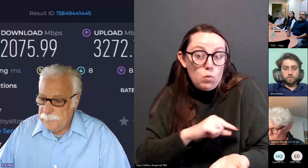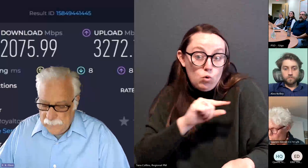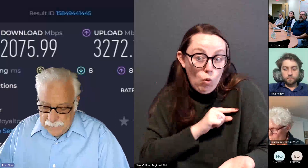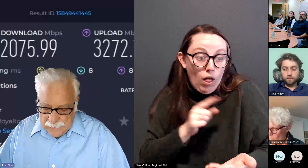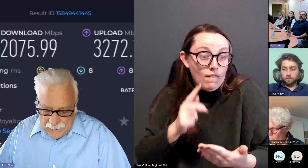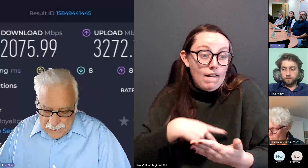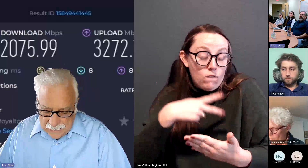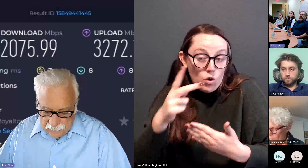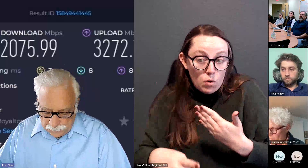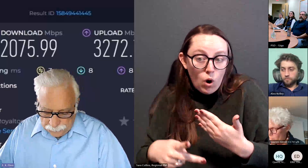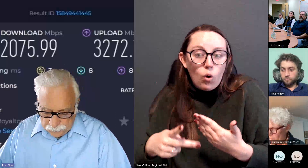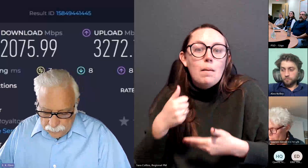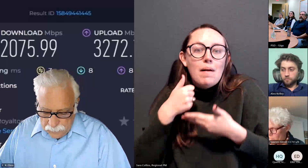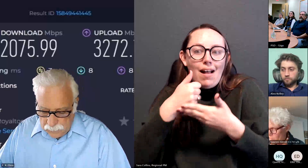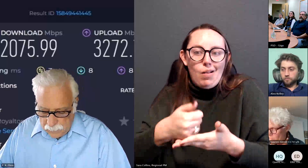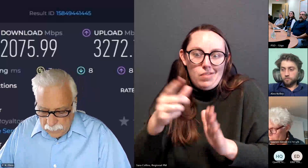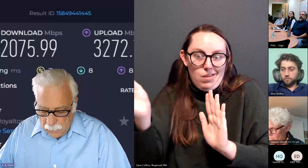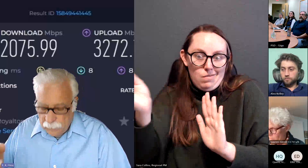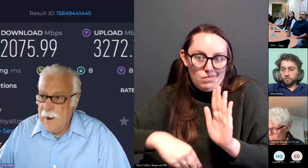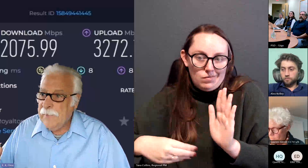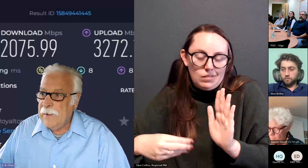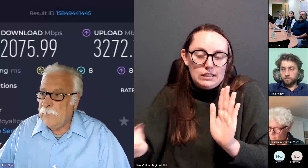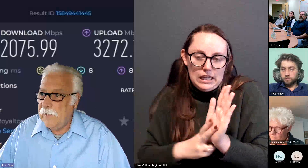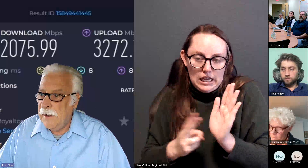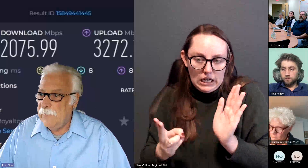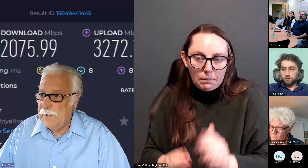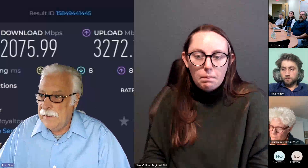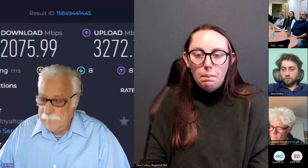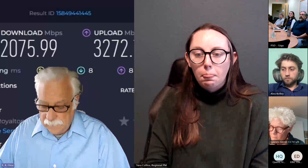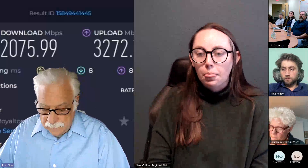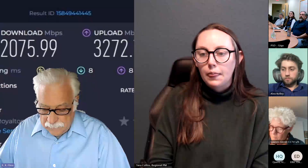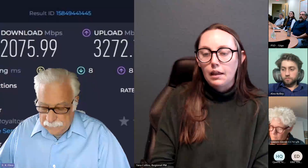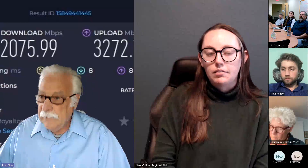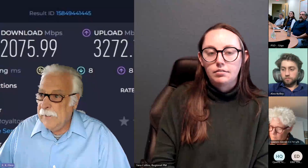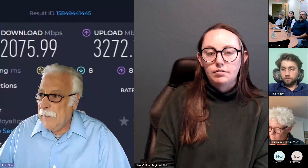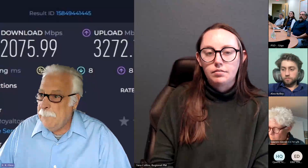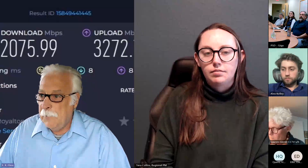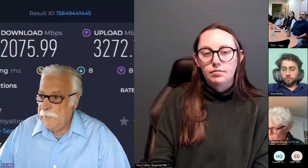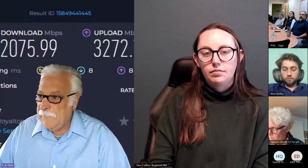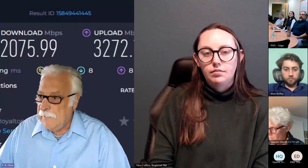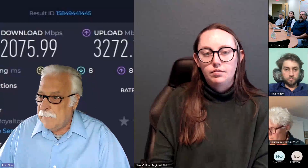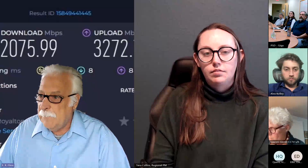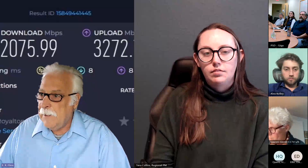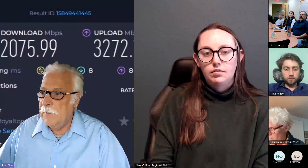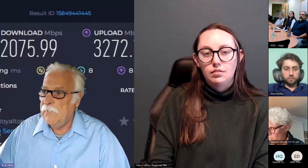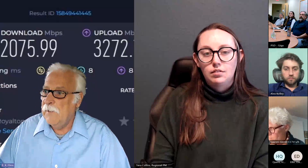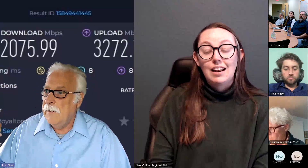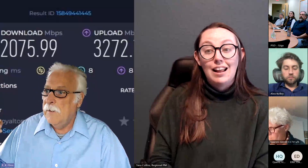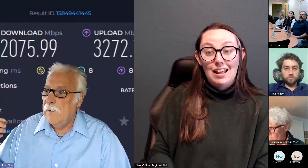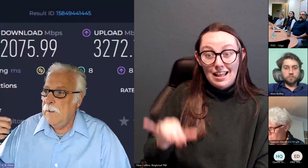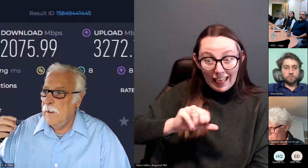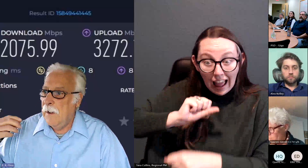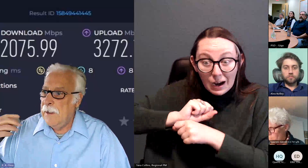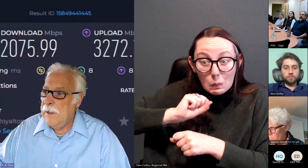ACP. And, you know, frankly, it turned out to be really like pulling teeth